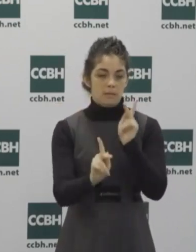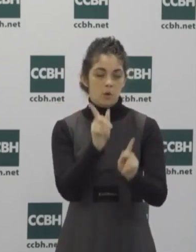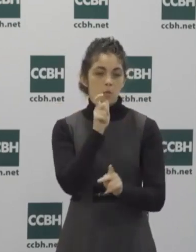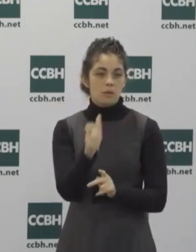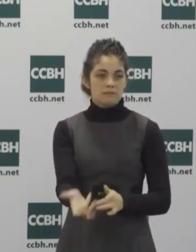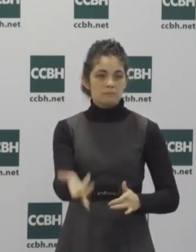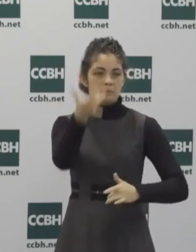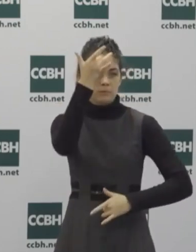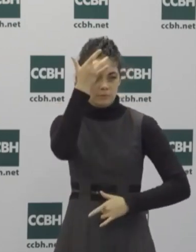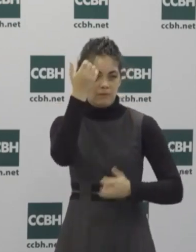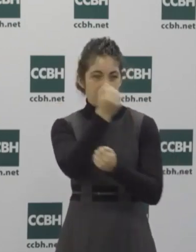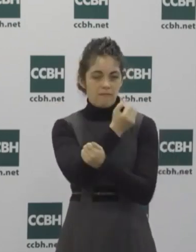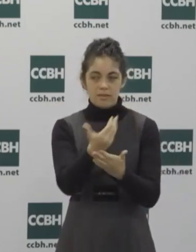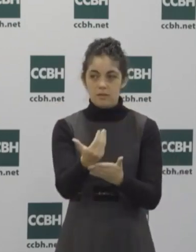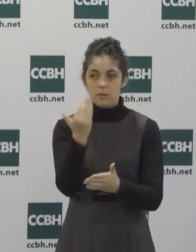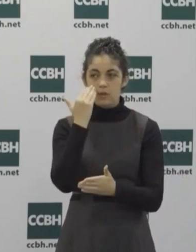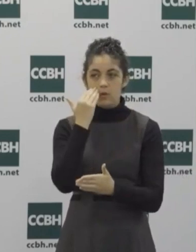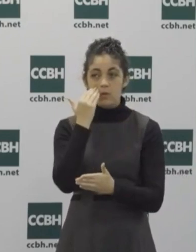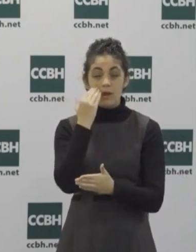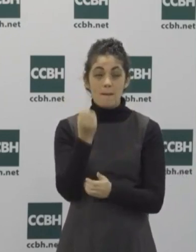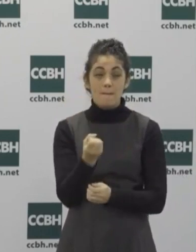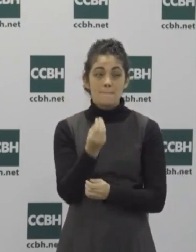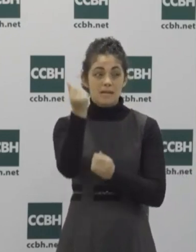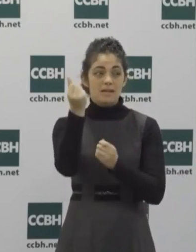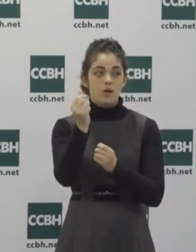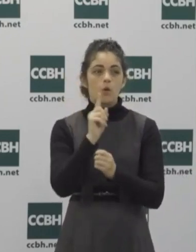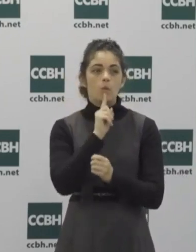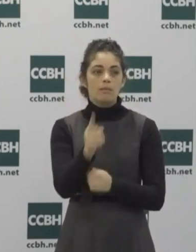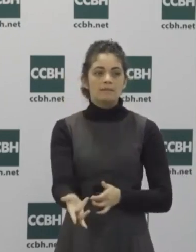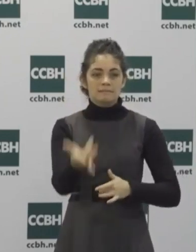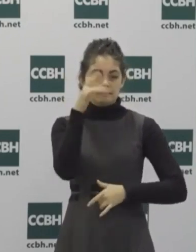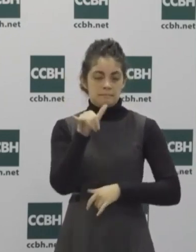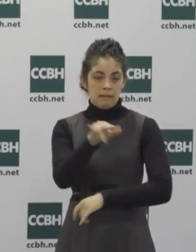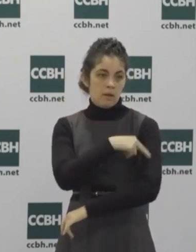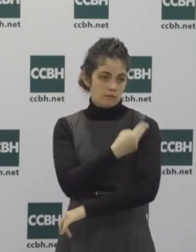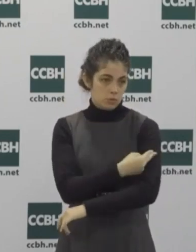this infection, and some of them remain very sick in the hospital.